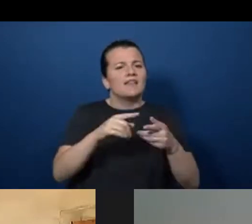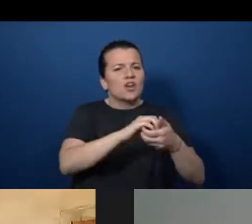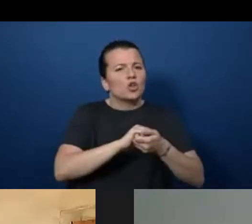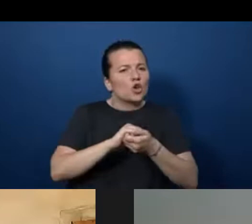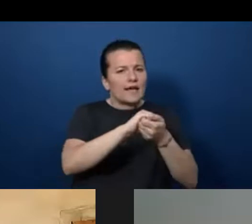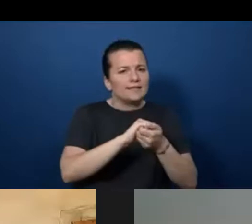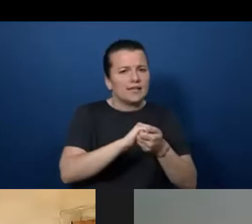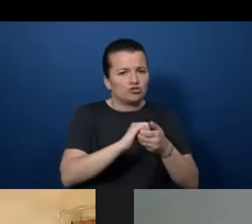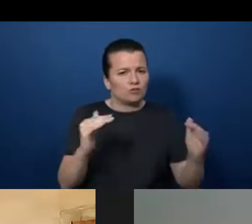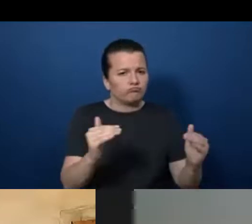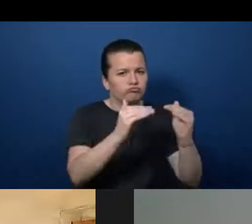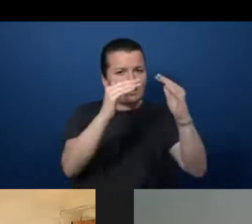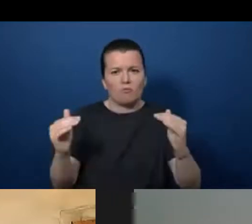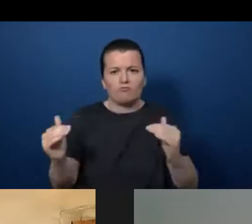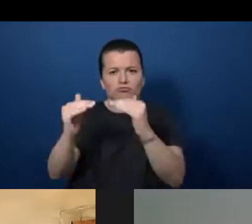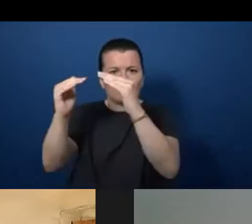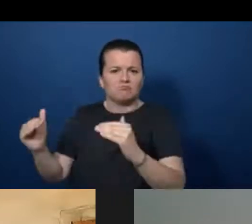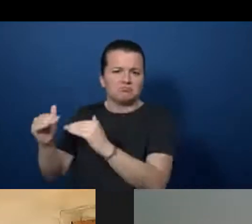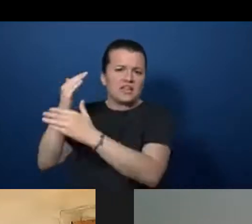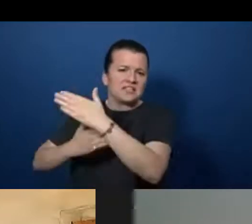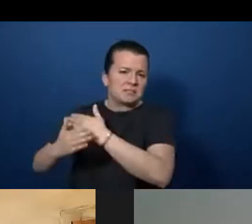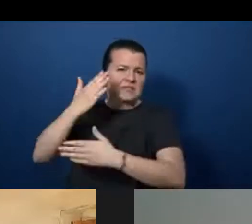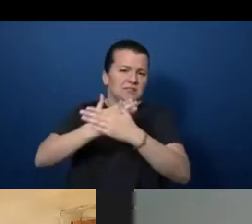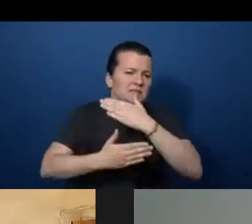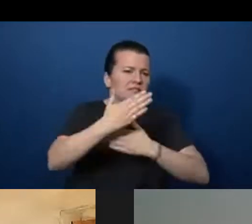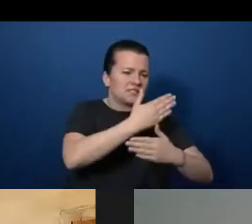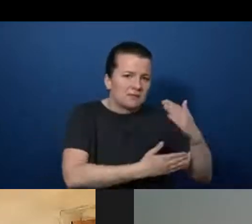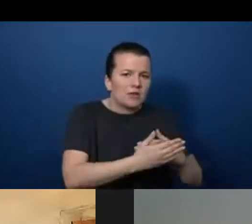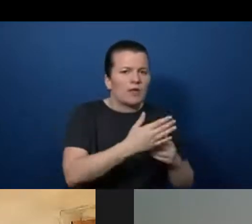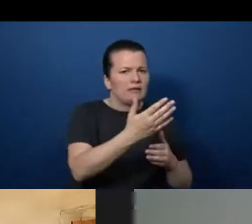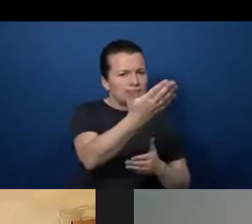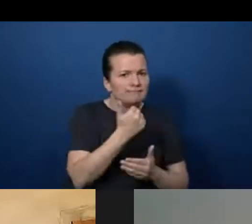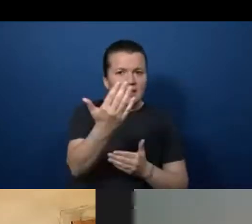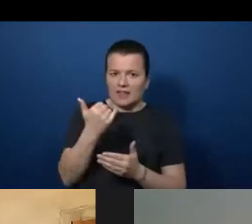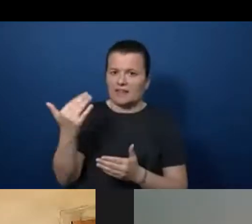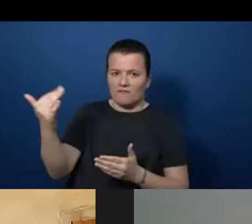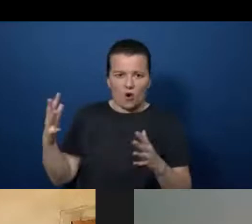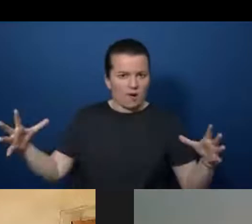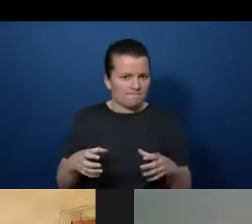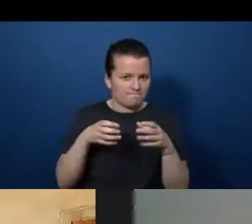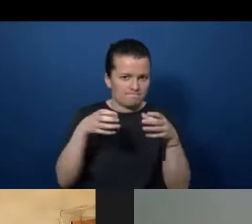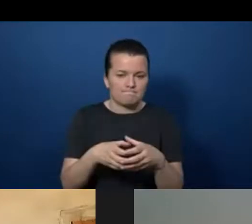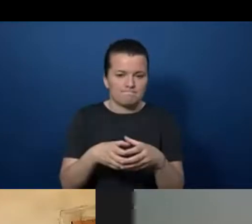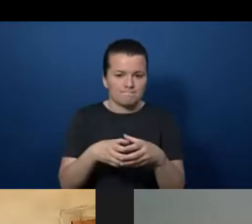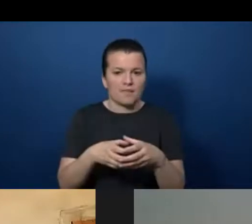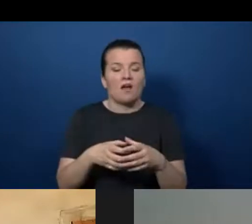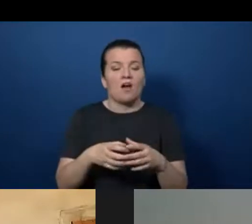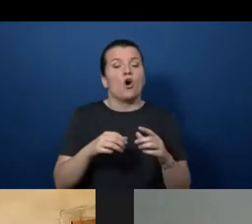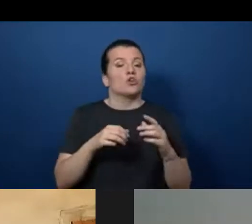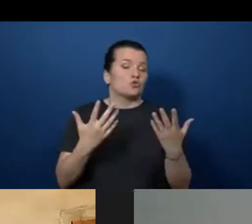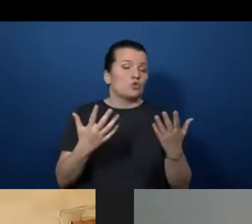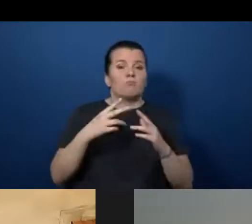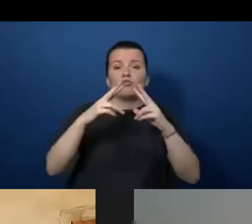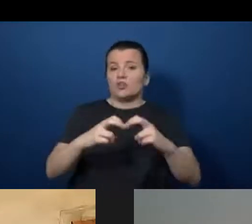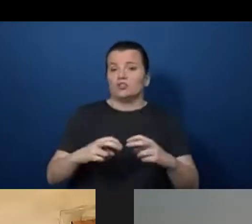And so I think that's the first thing with participatory and inclusive research is establishing the question and making sure that it's